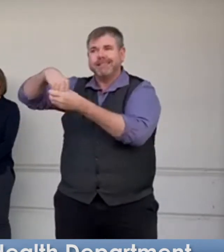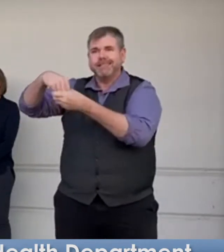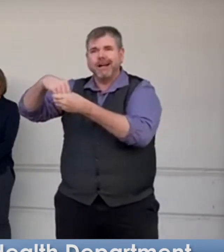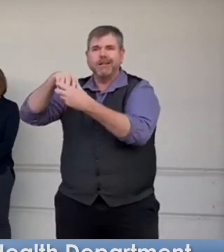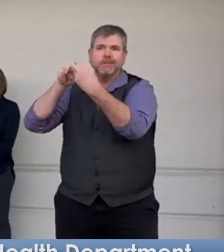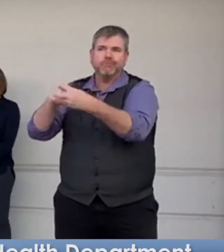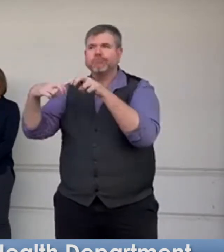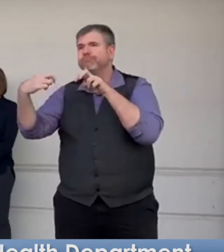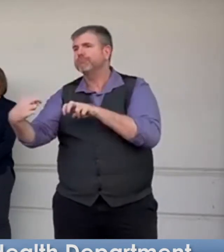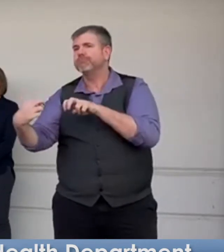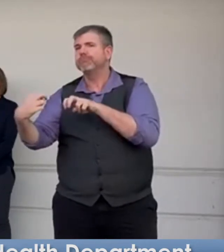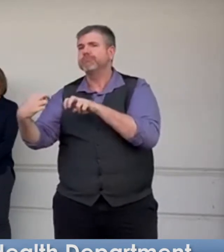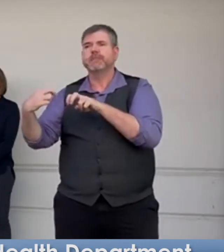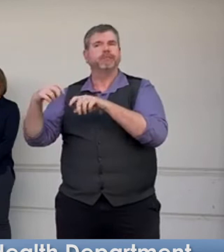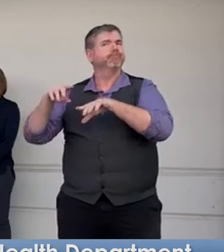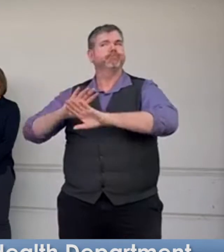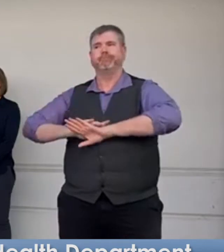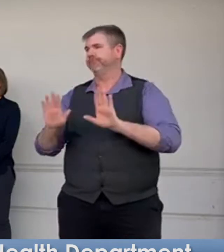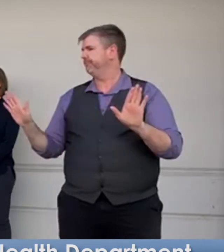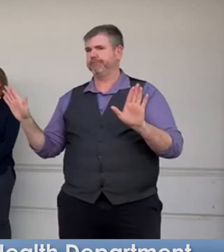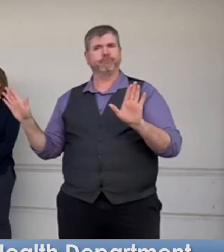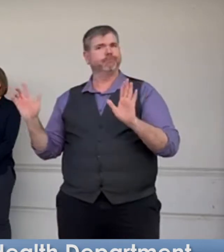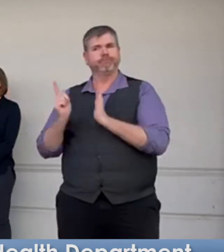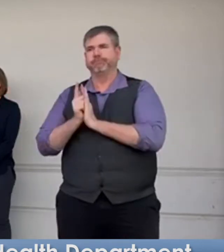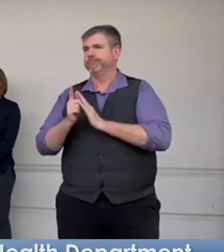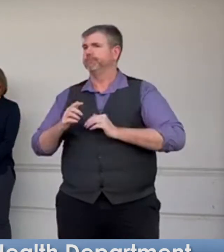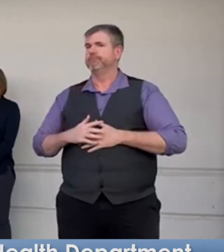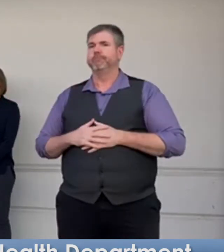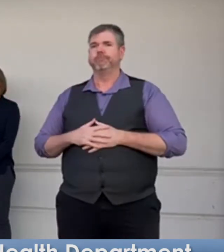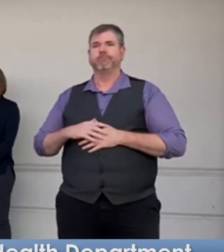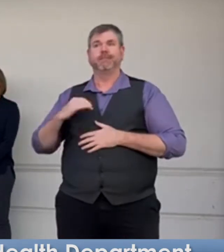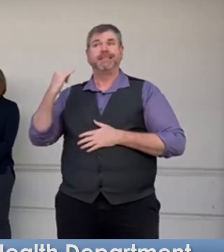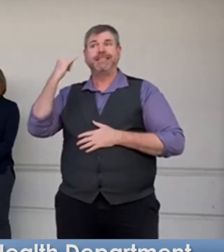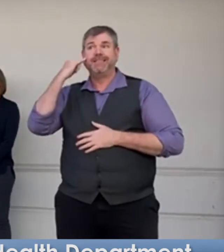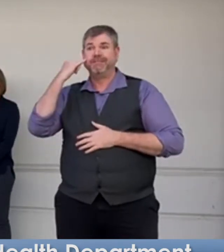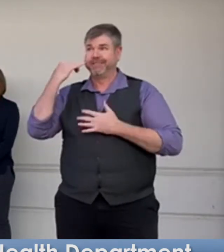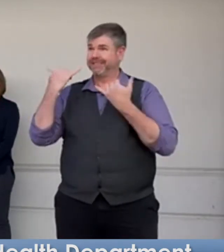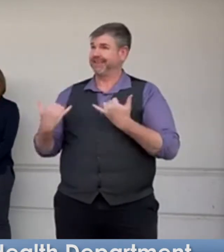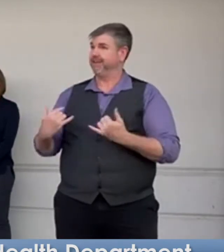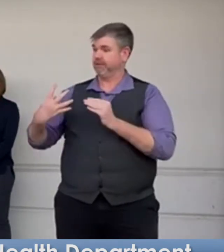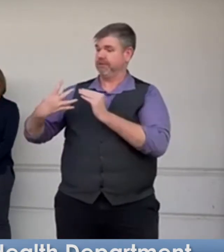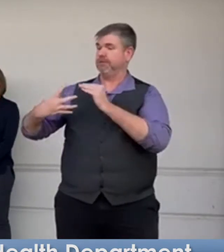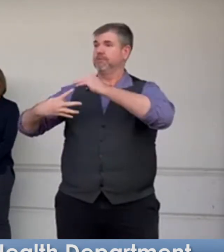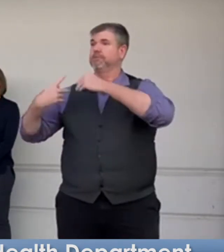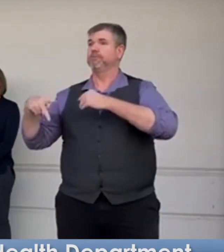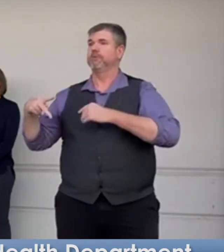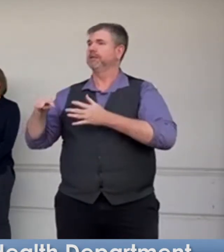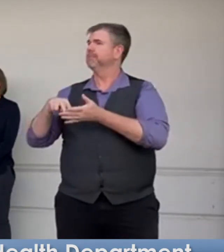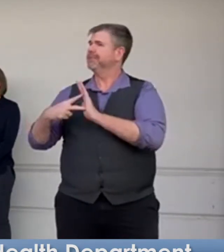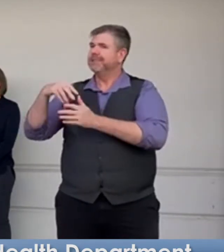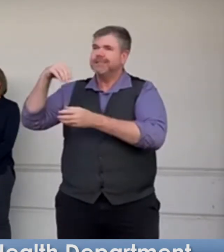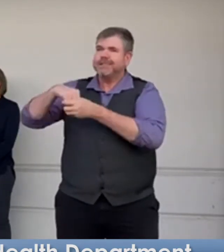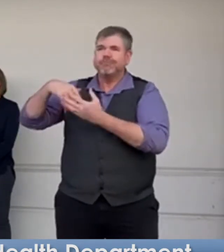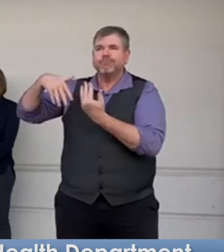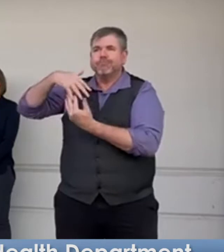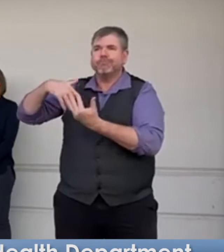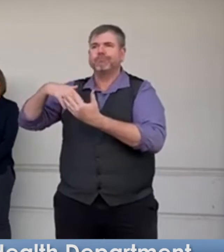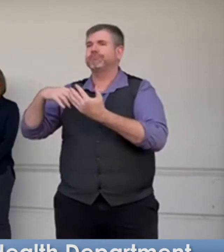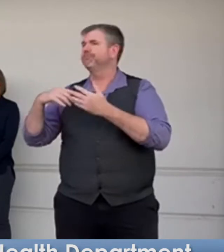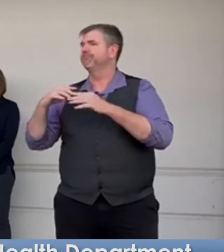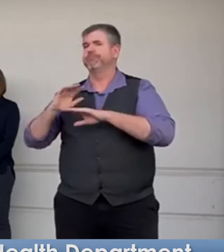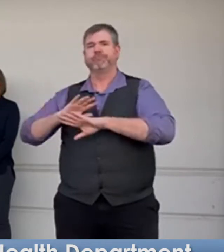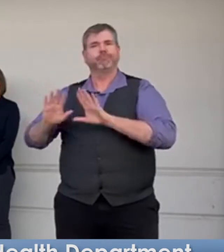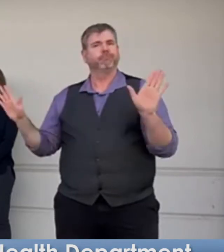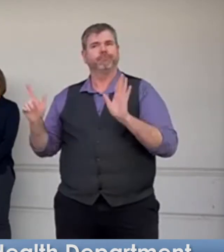are prohibited in the purple tier. Again, that's one of the riskier activities, which is why that difference between